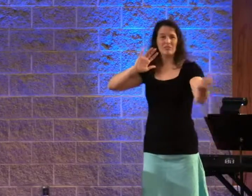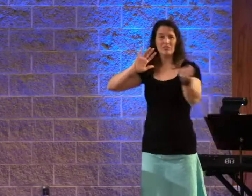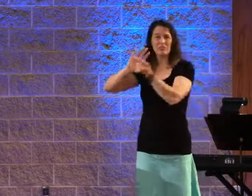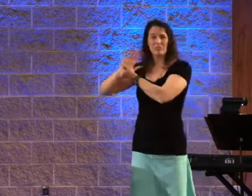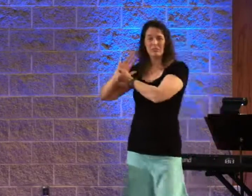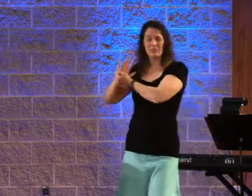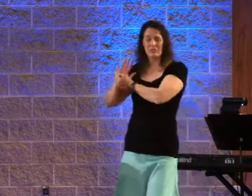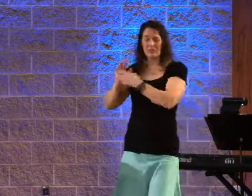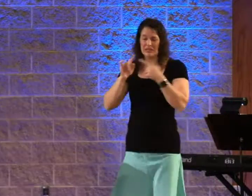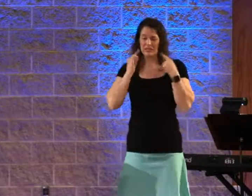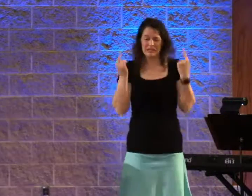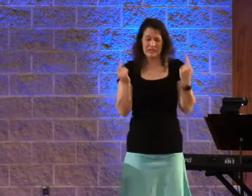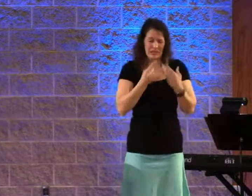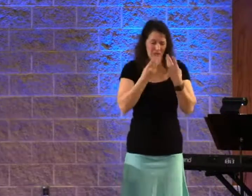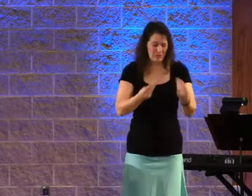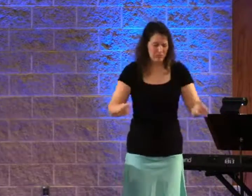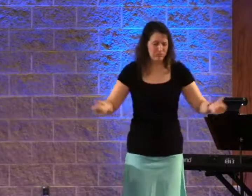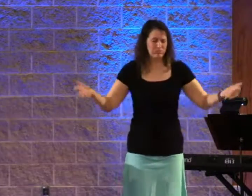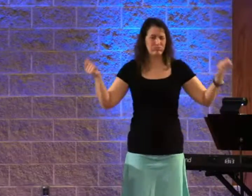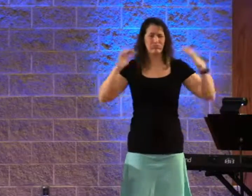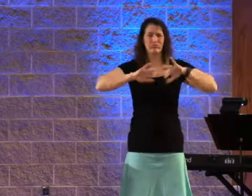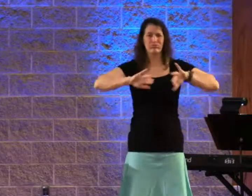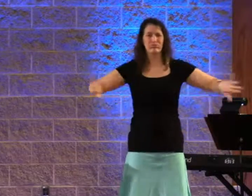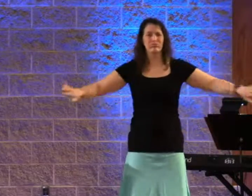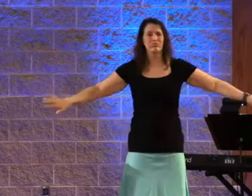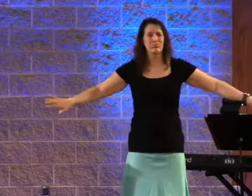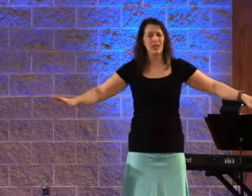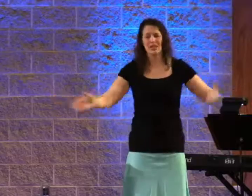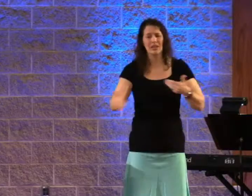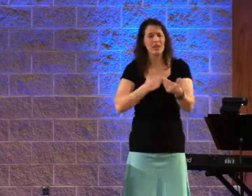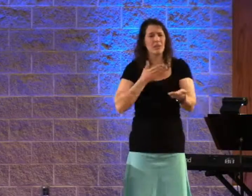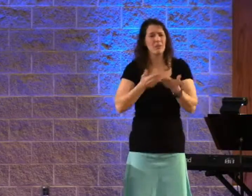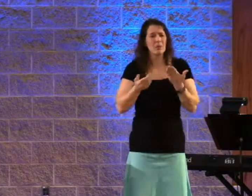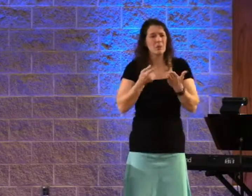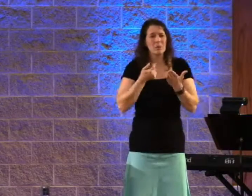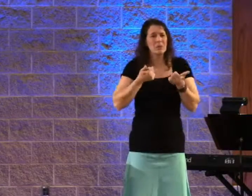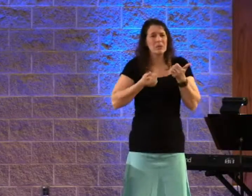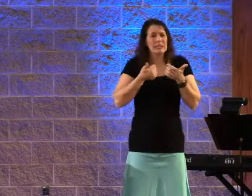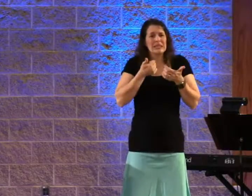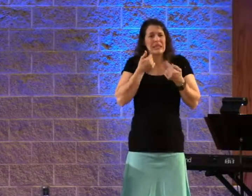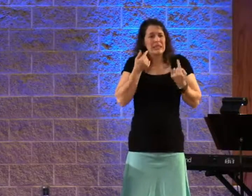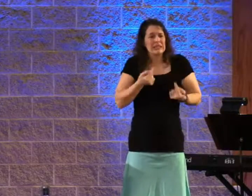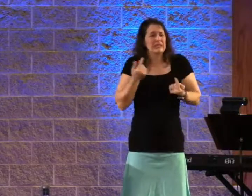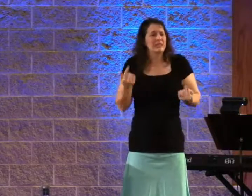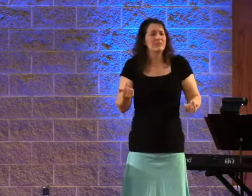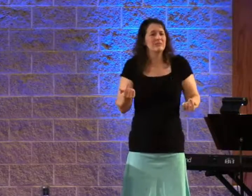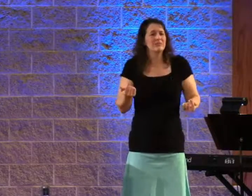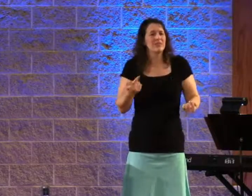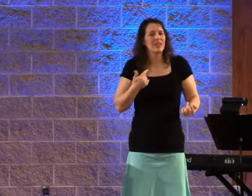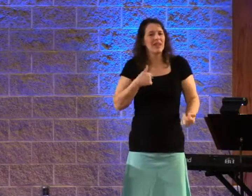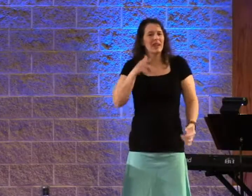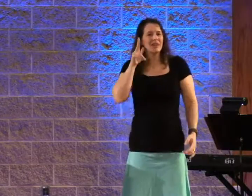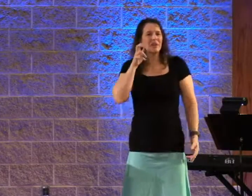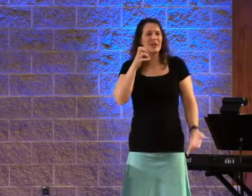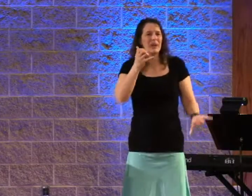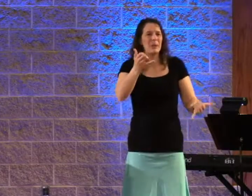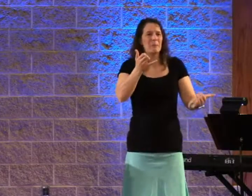any stains of sin that were in our lives, no matter what it was. And I can hear it